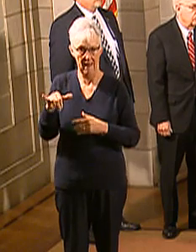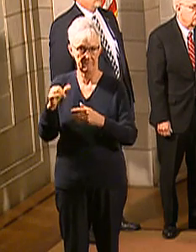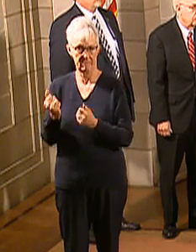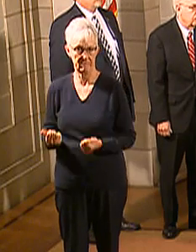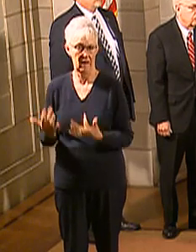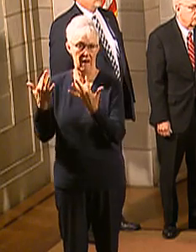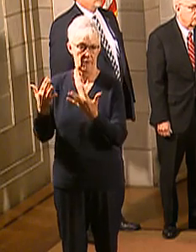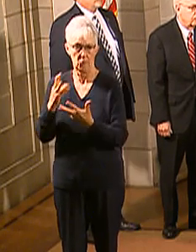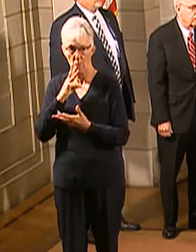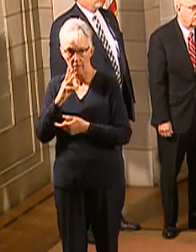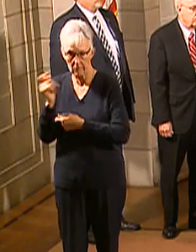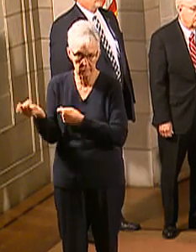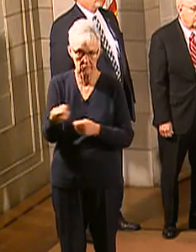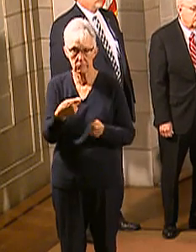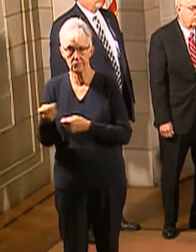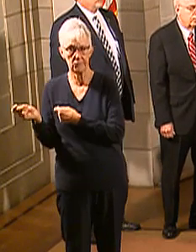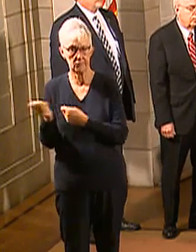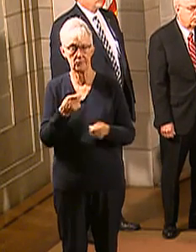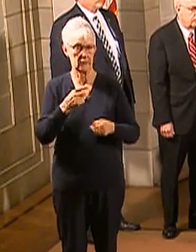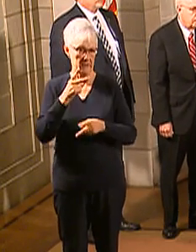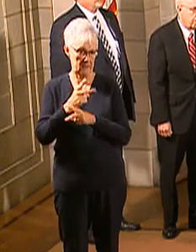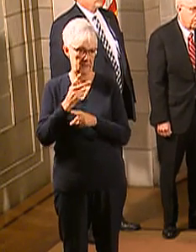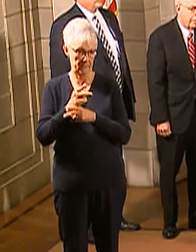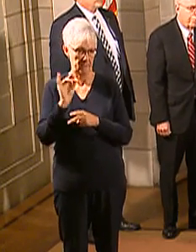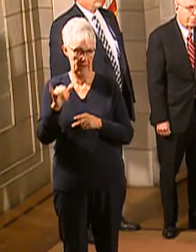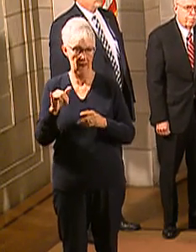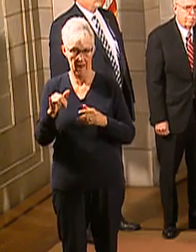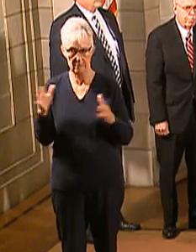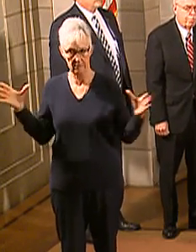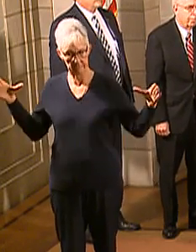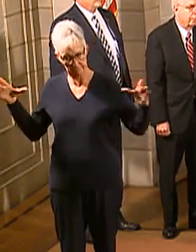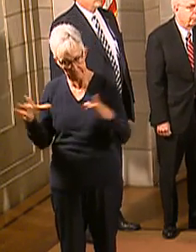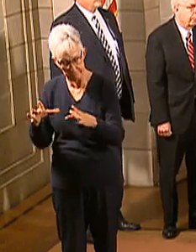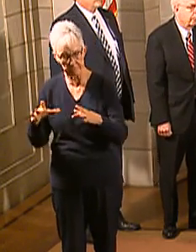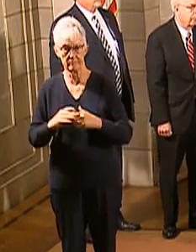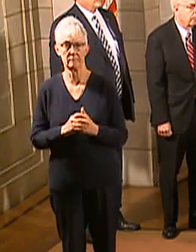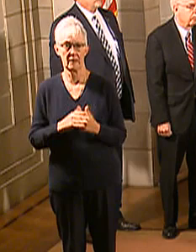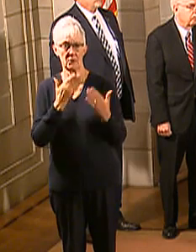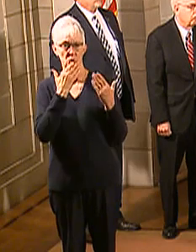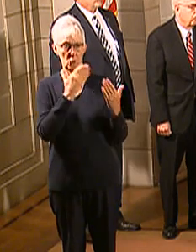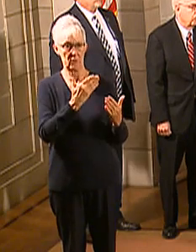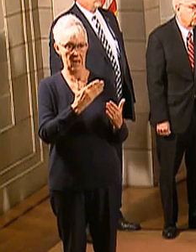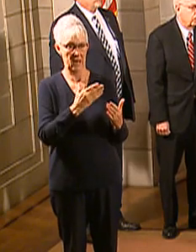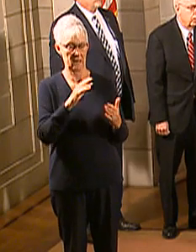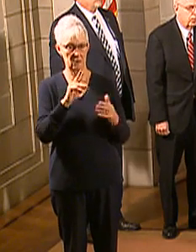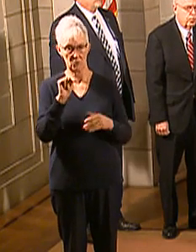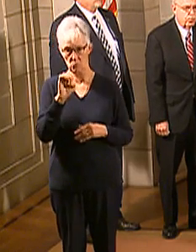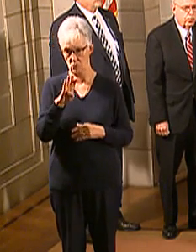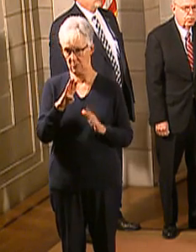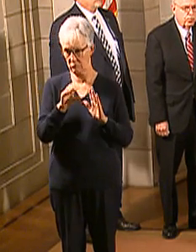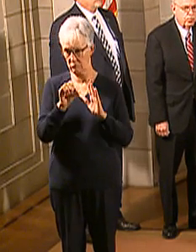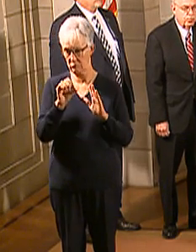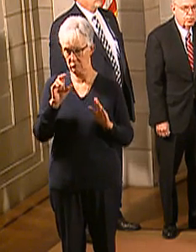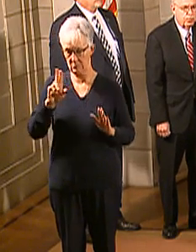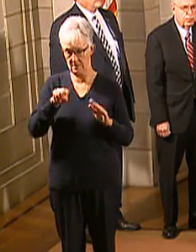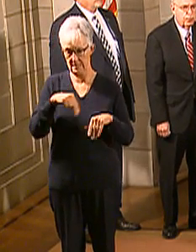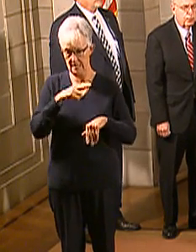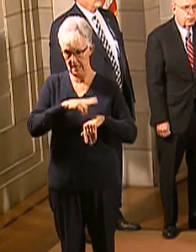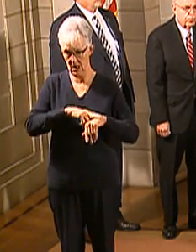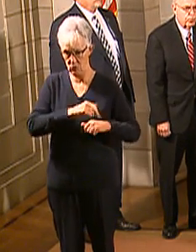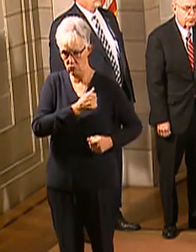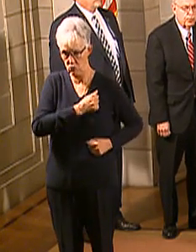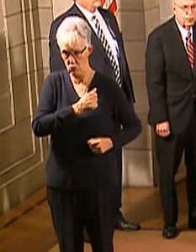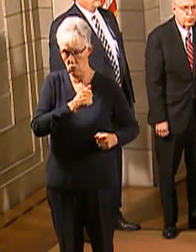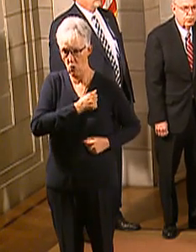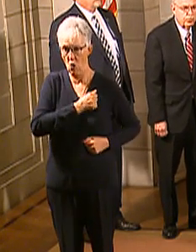fire departments, the mutual aid fire departments, the Nebraska National Guard, the Nebraska State Patrol. We had help from